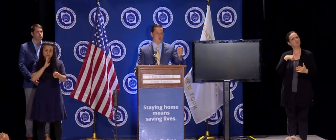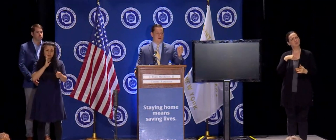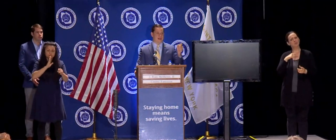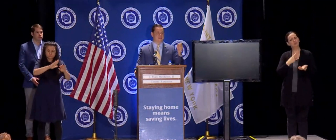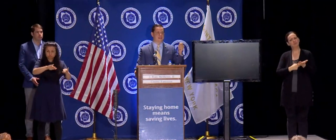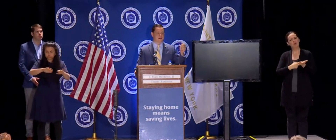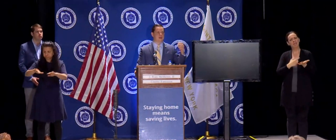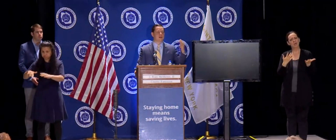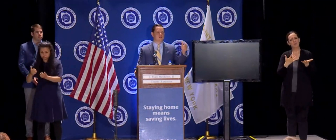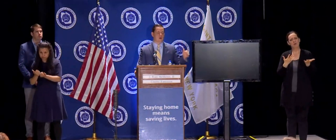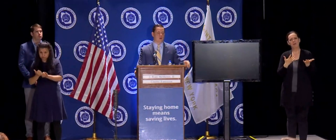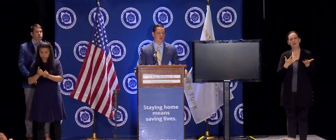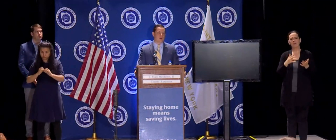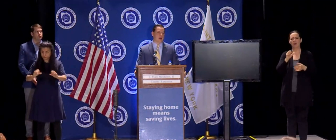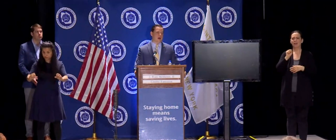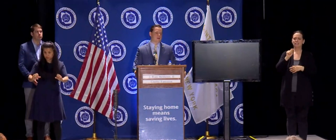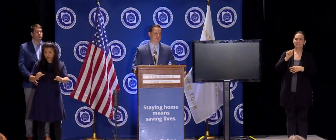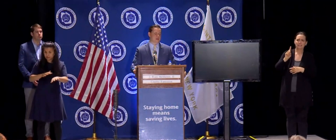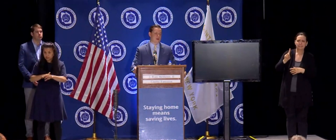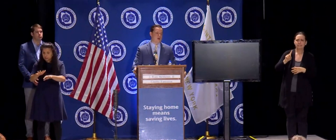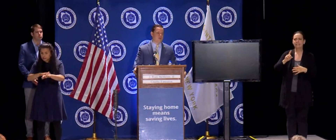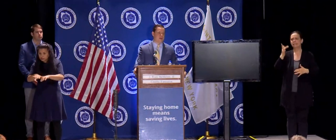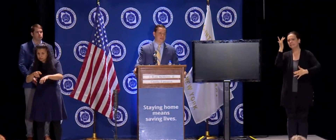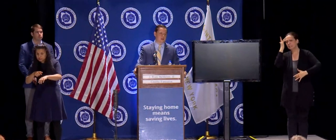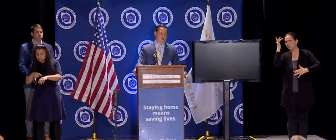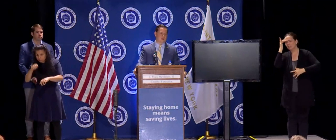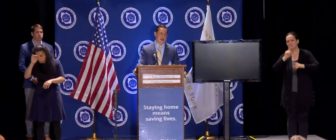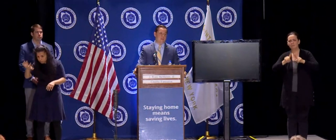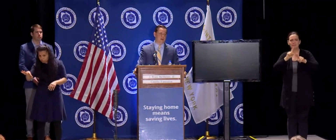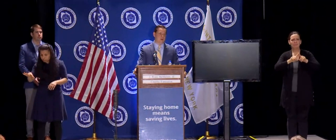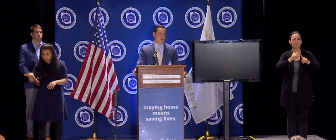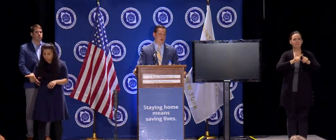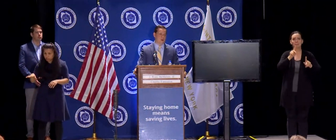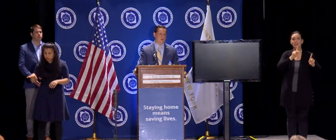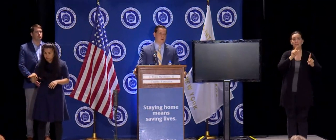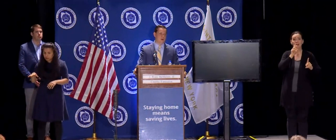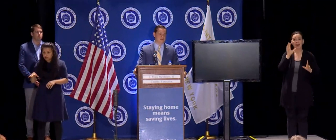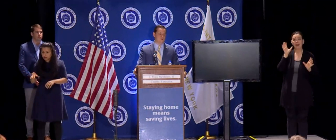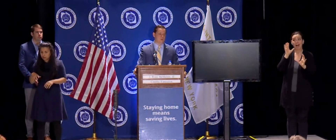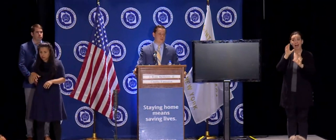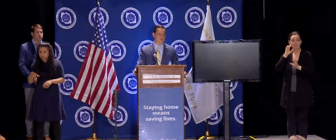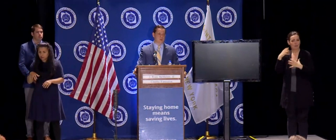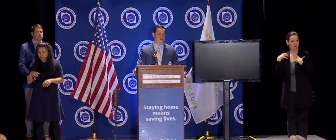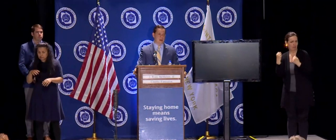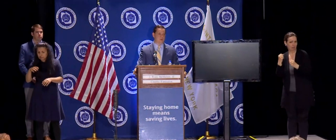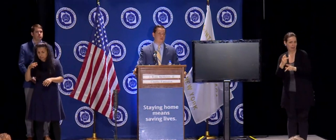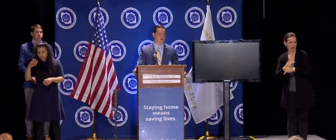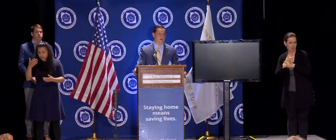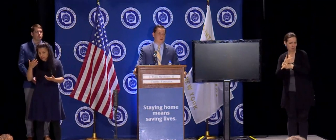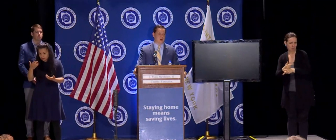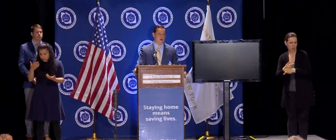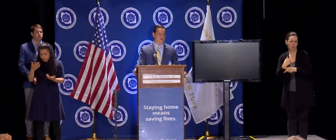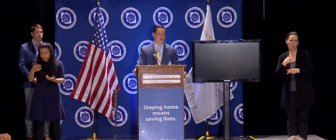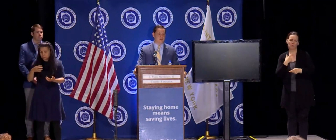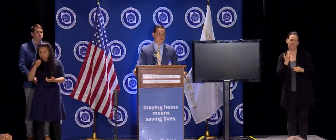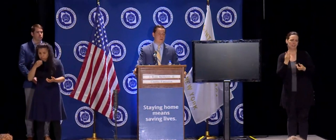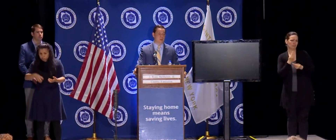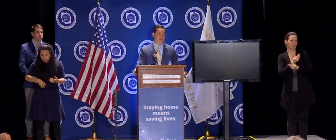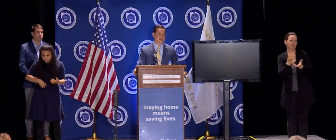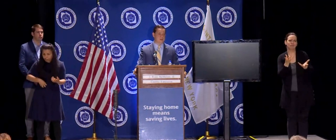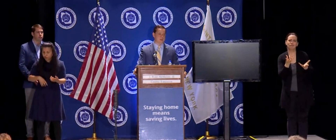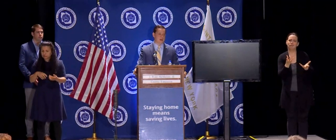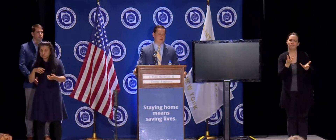talking about COVID-19. So these are all things that are happening where there is information being dropped off at